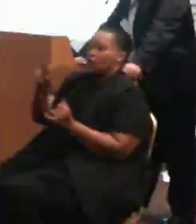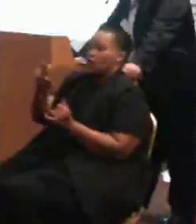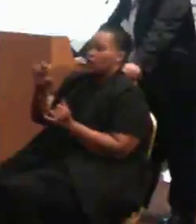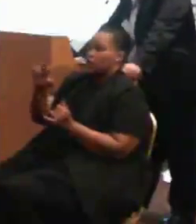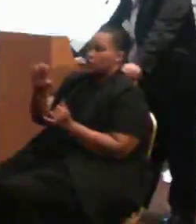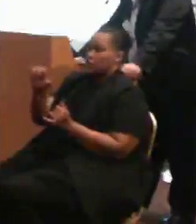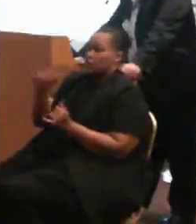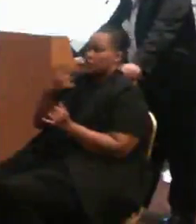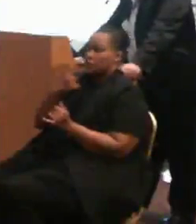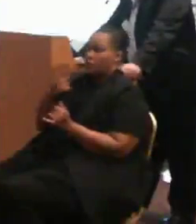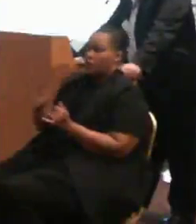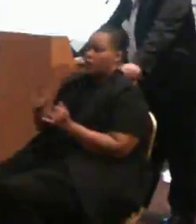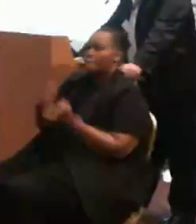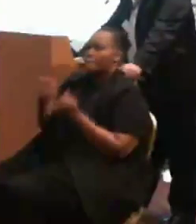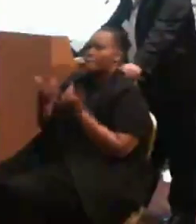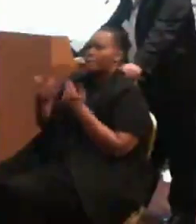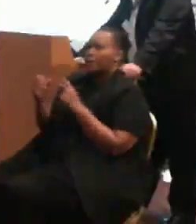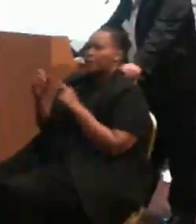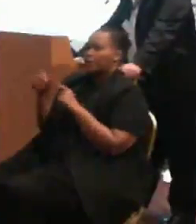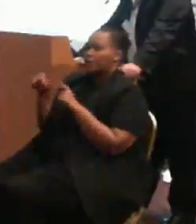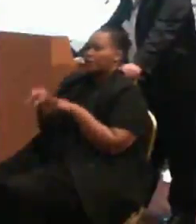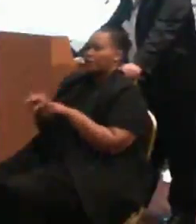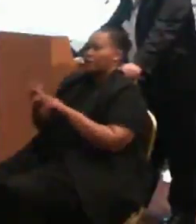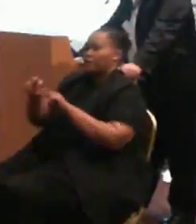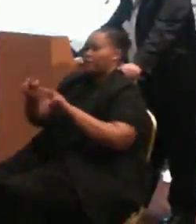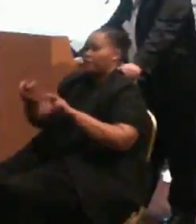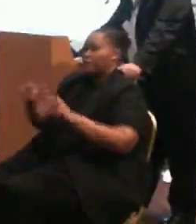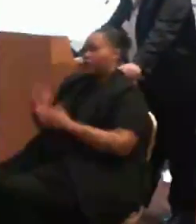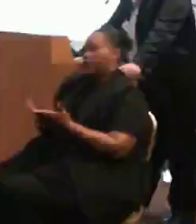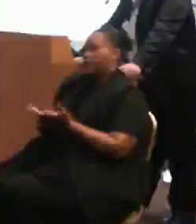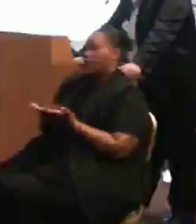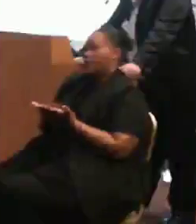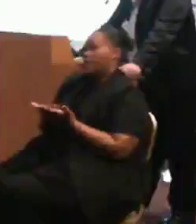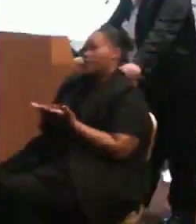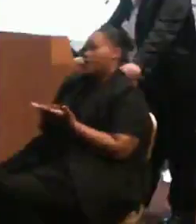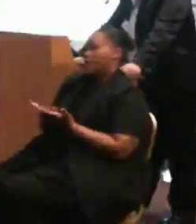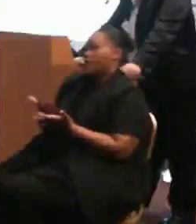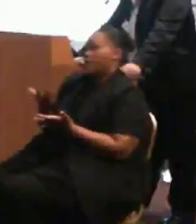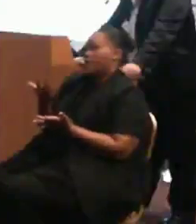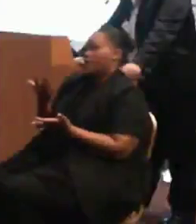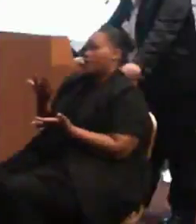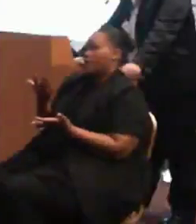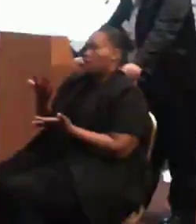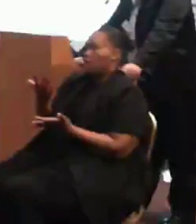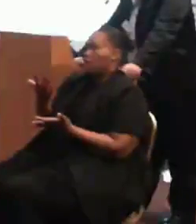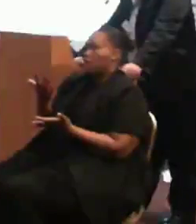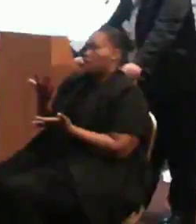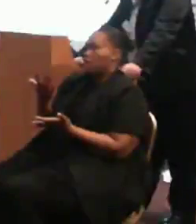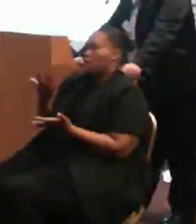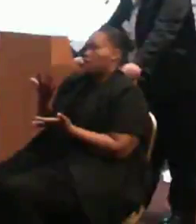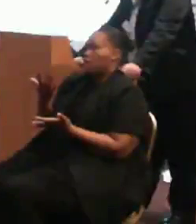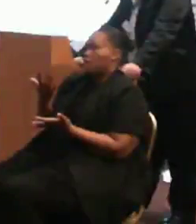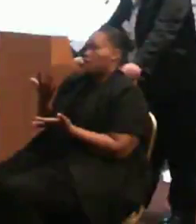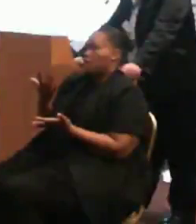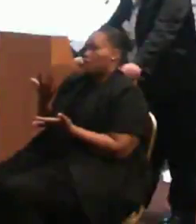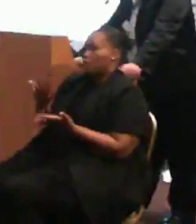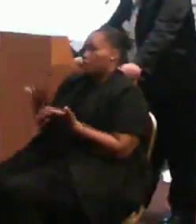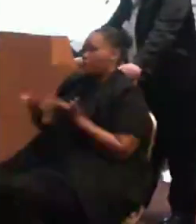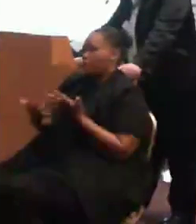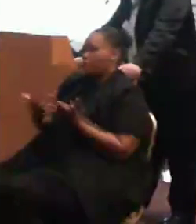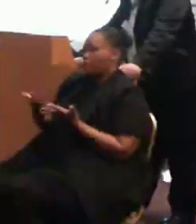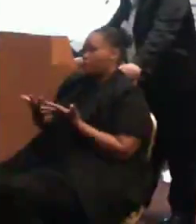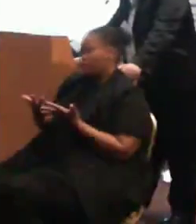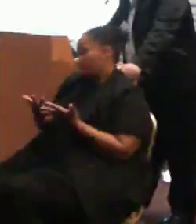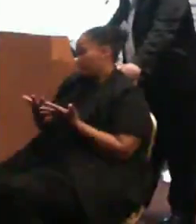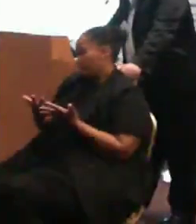it may initiate its own investigation into the governance failures in Eskom, and may affect the judgments to Eskom's revenue base and the relevant outcome of the